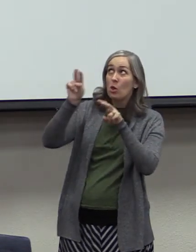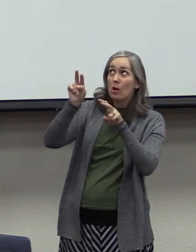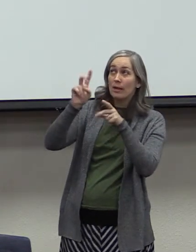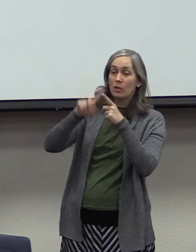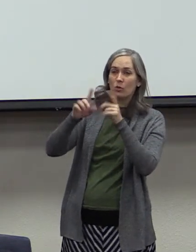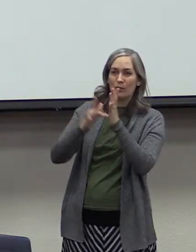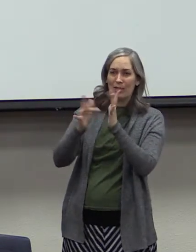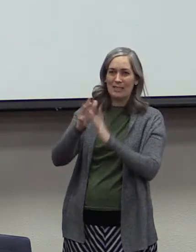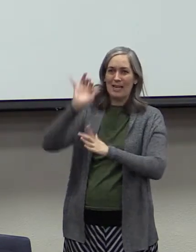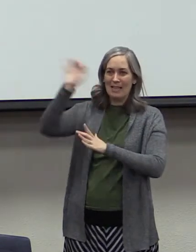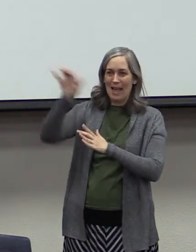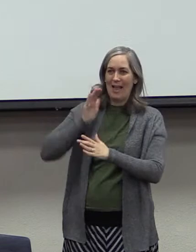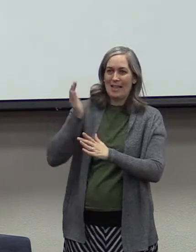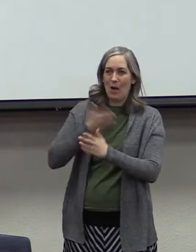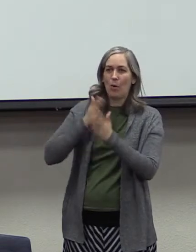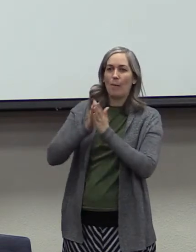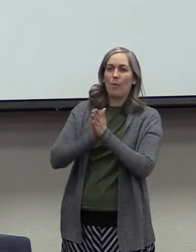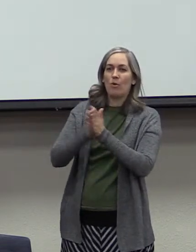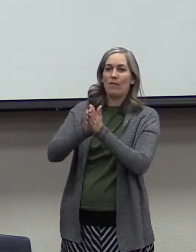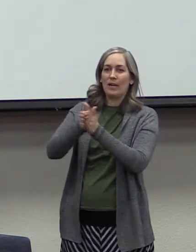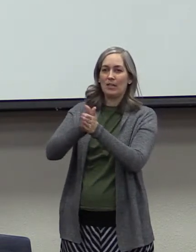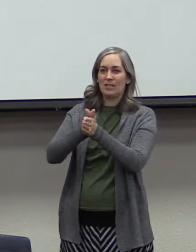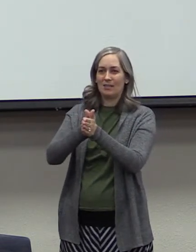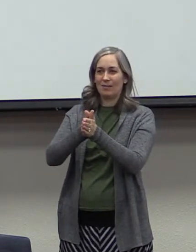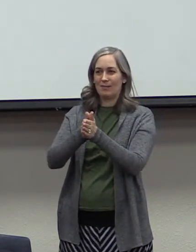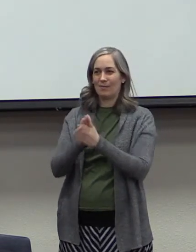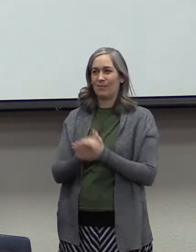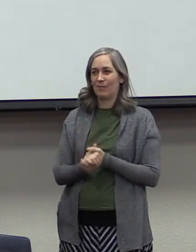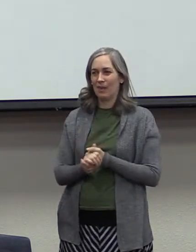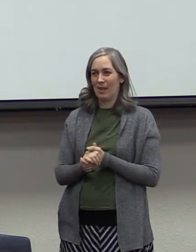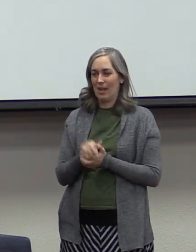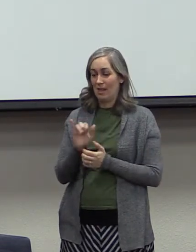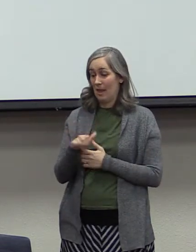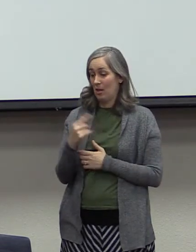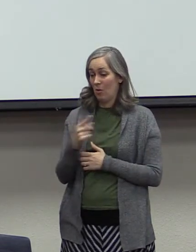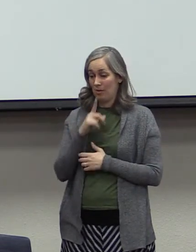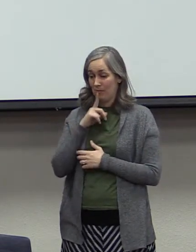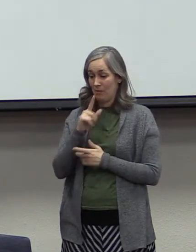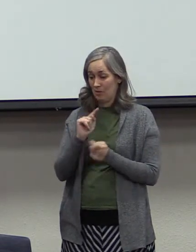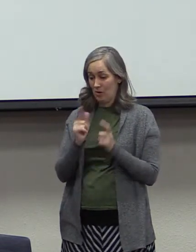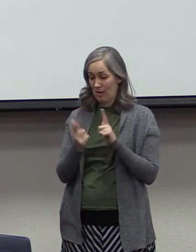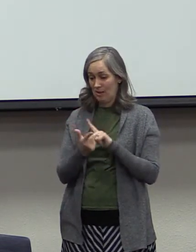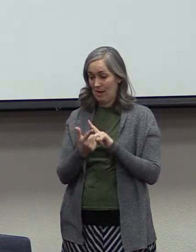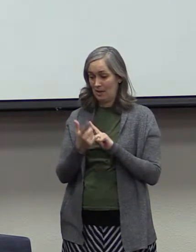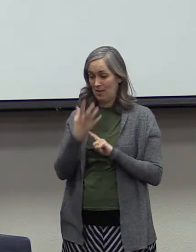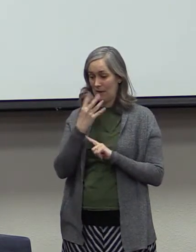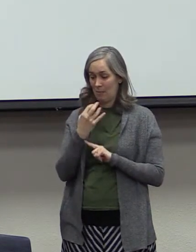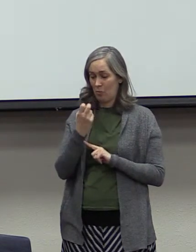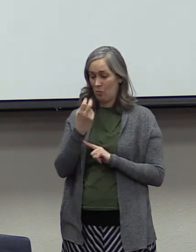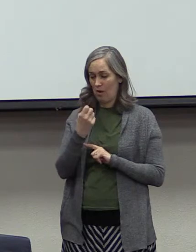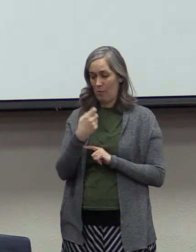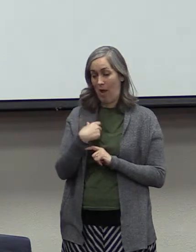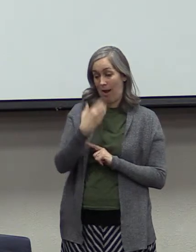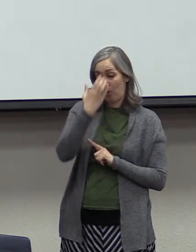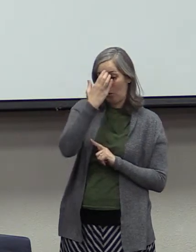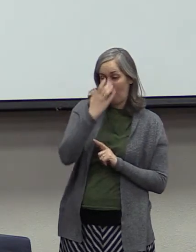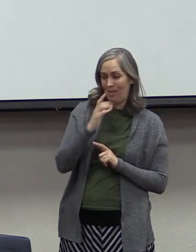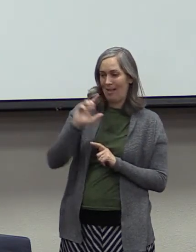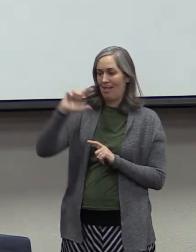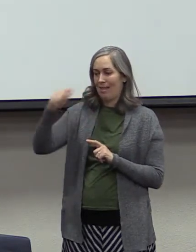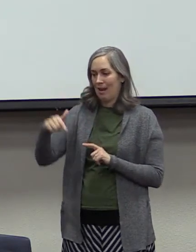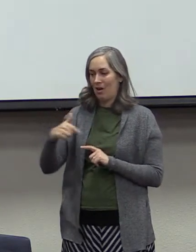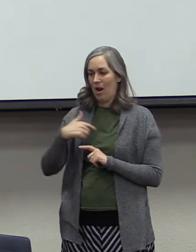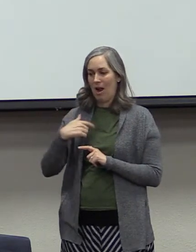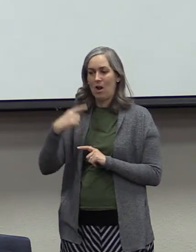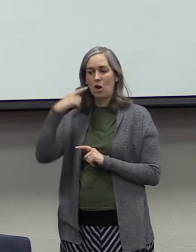motivation. And that's the only real translation of Hebrews 12 I knew. Then I moved down south and I heard someone read another translation. I